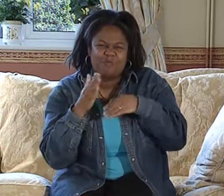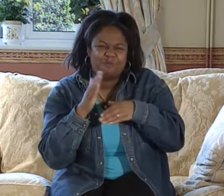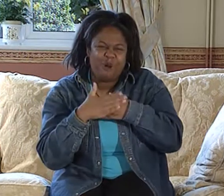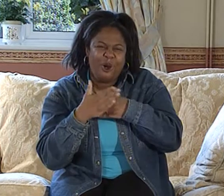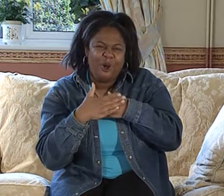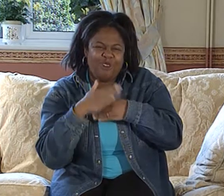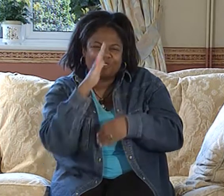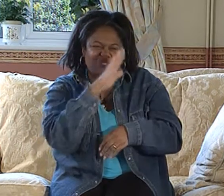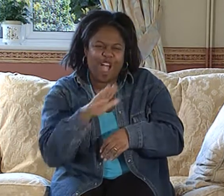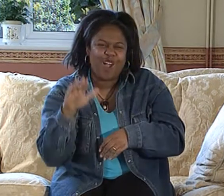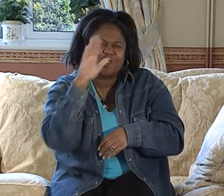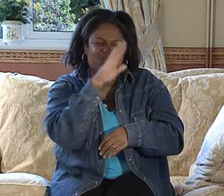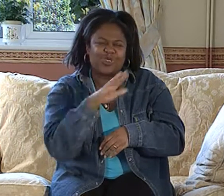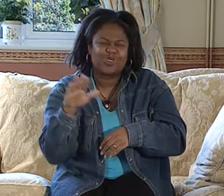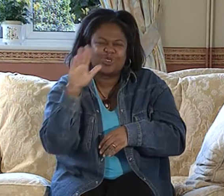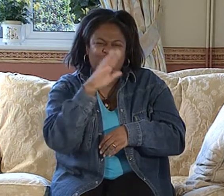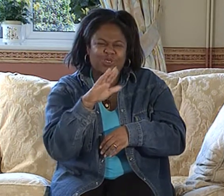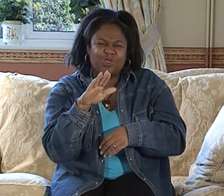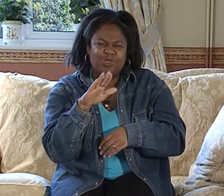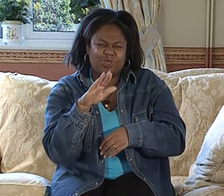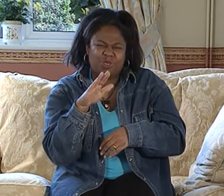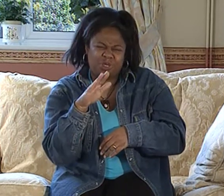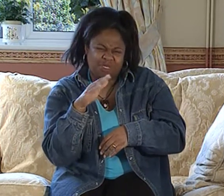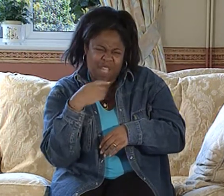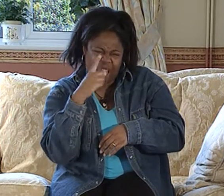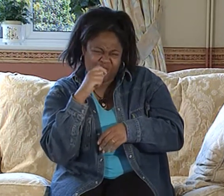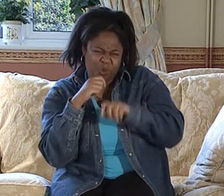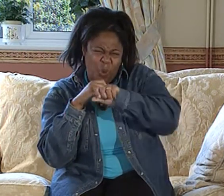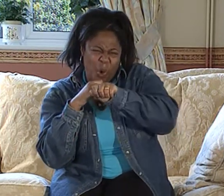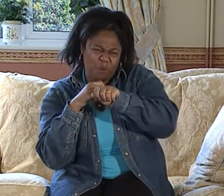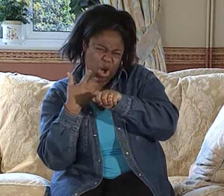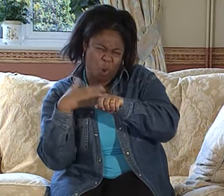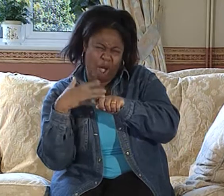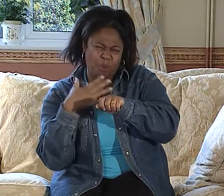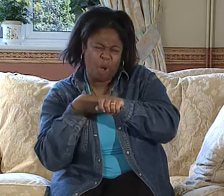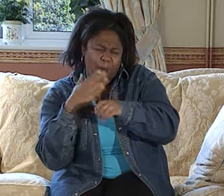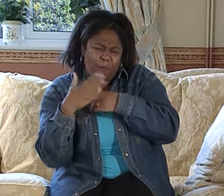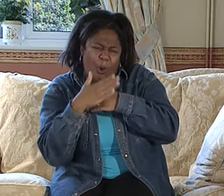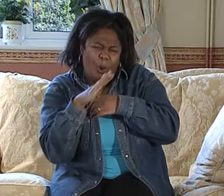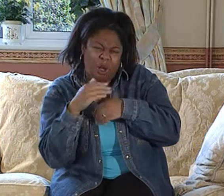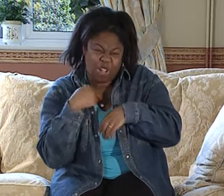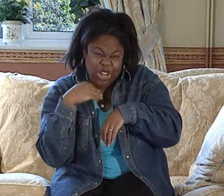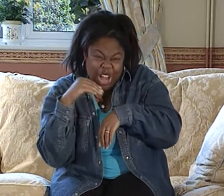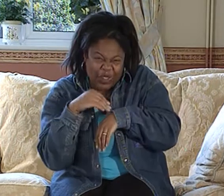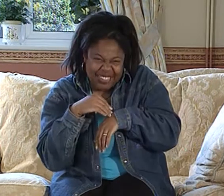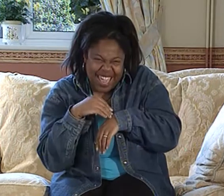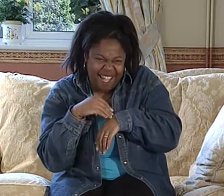She wanted to give him a proper stroke. Surely it wouldn't be naughty to open the door. Just a tiny bit.